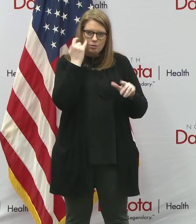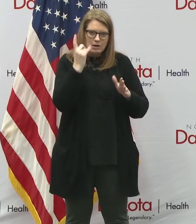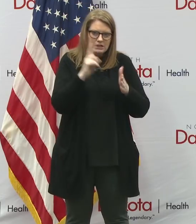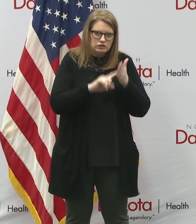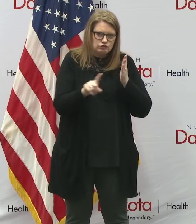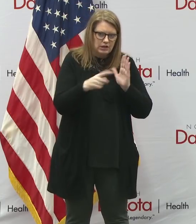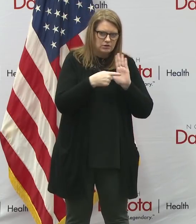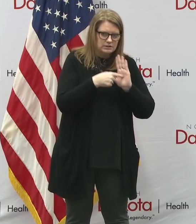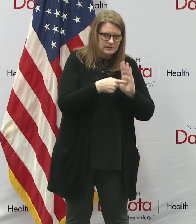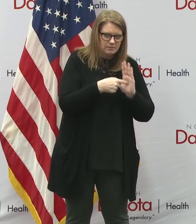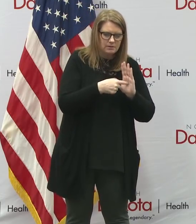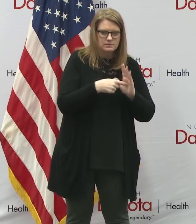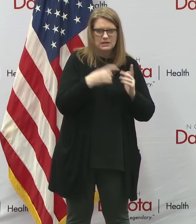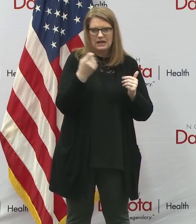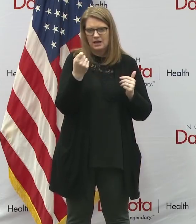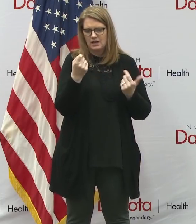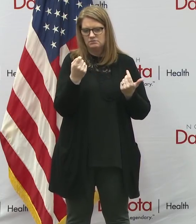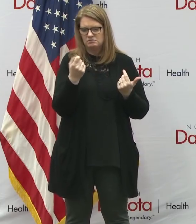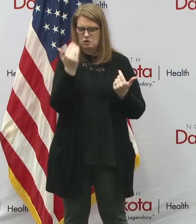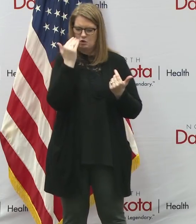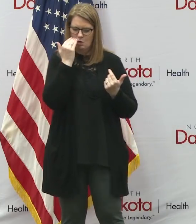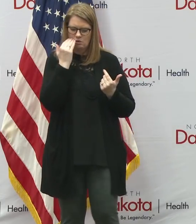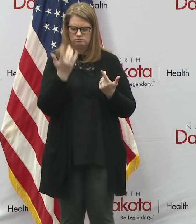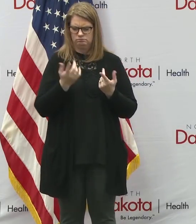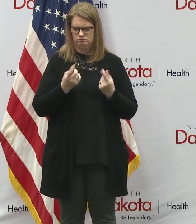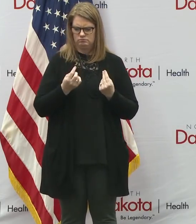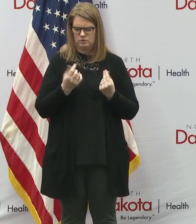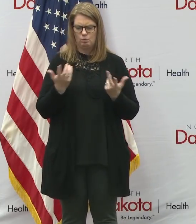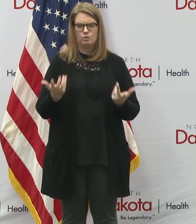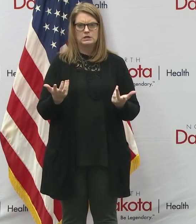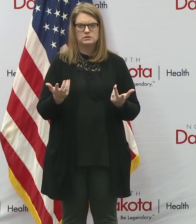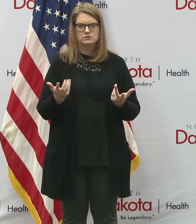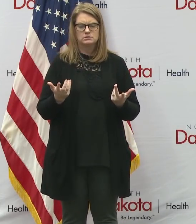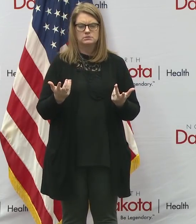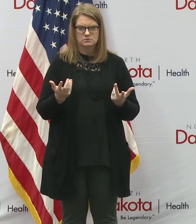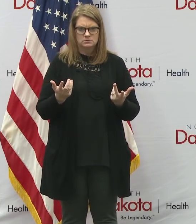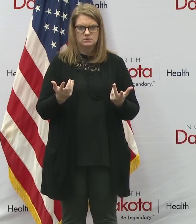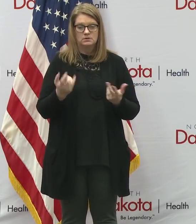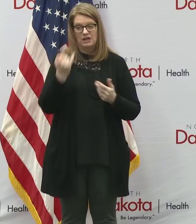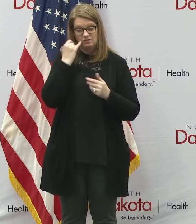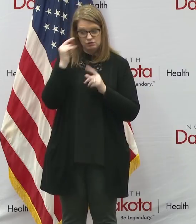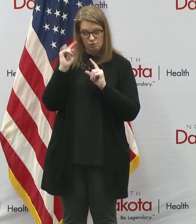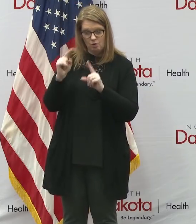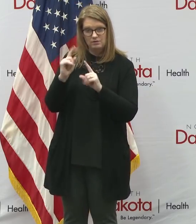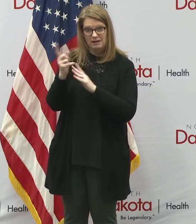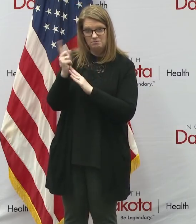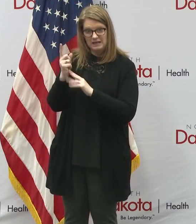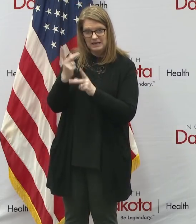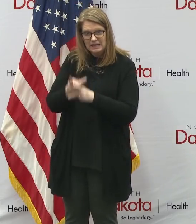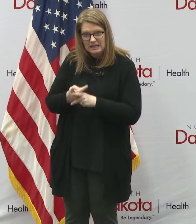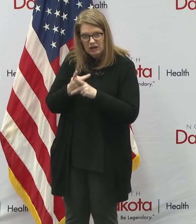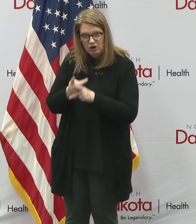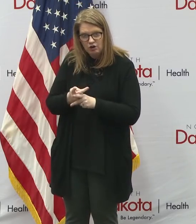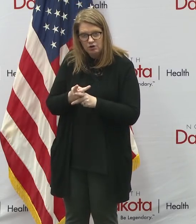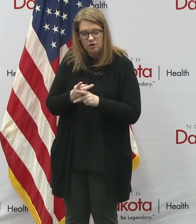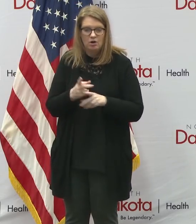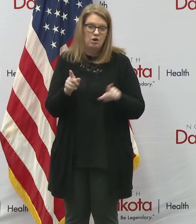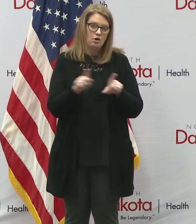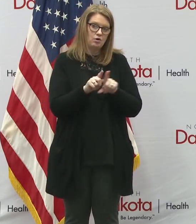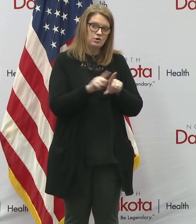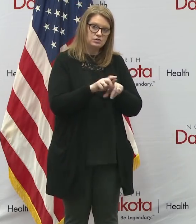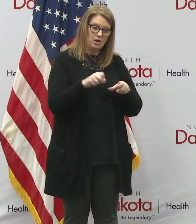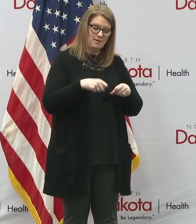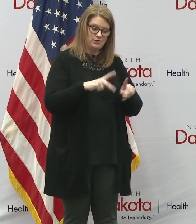and understand what they should do. It'll tell you if you should seek immediate care and give you an opportunity to